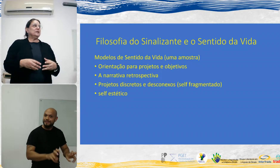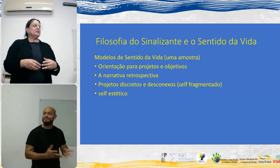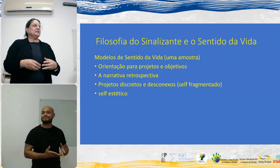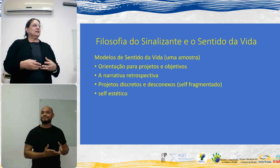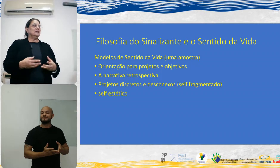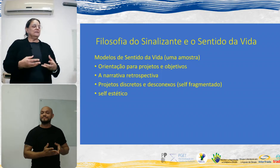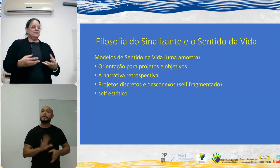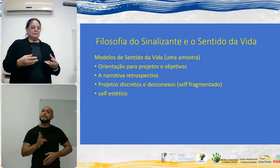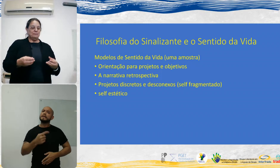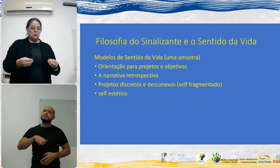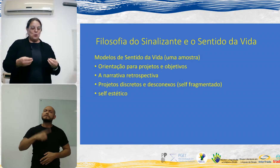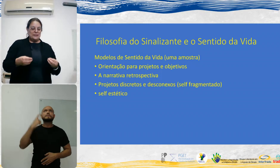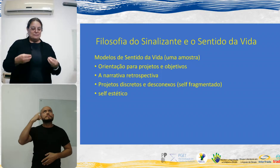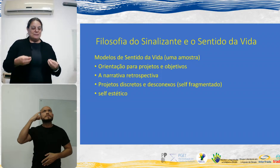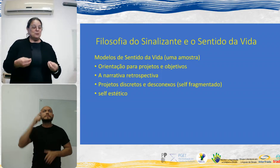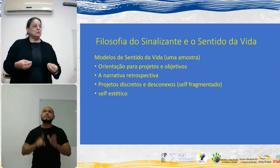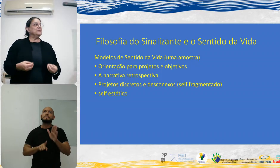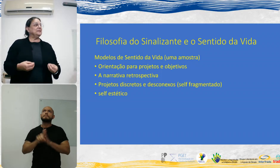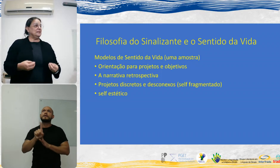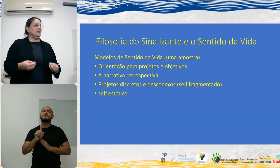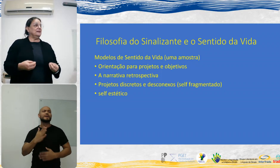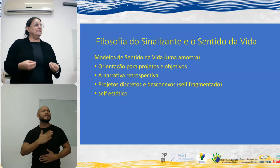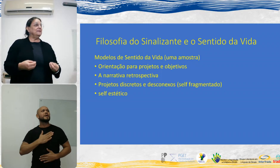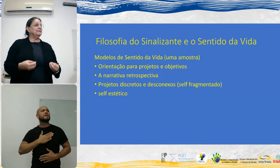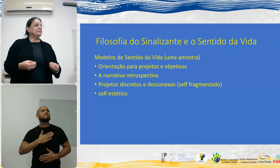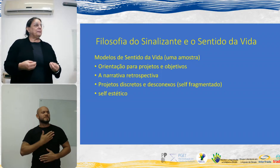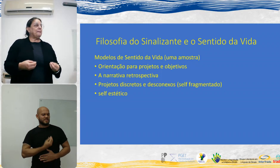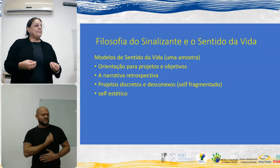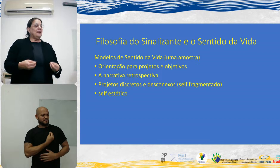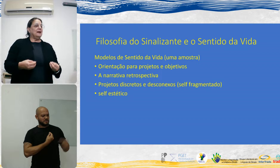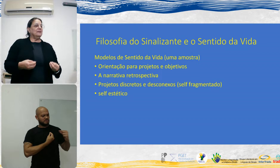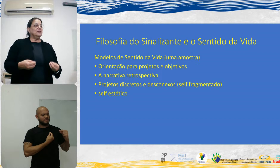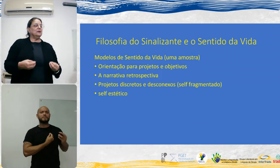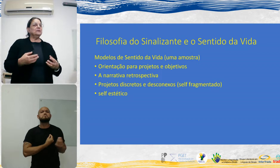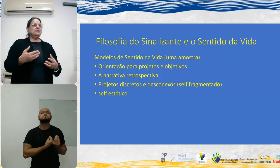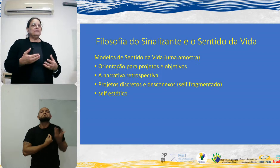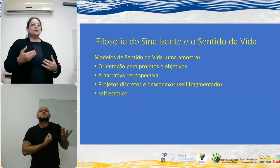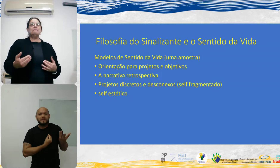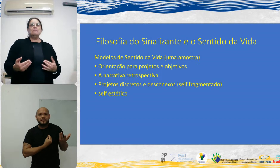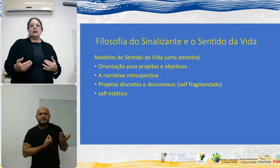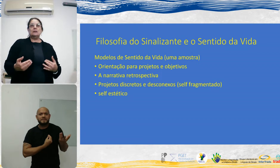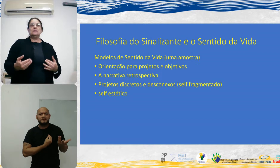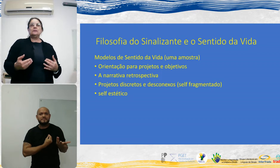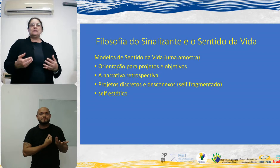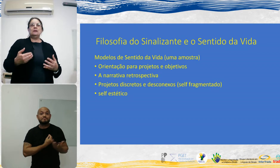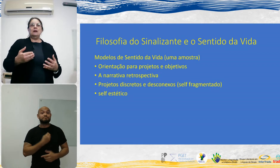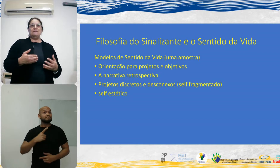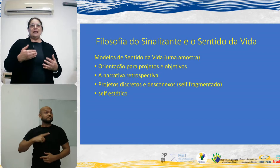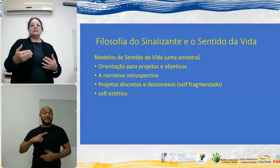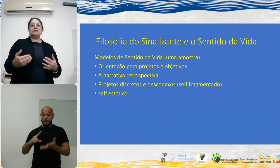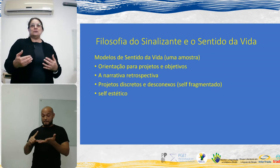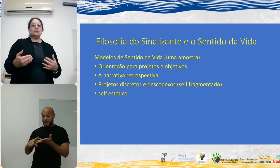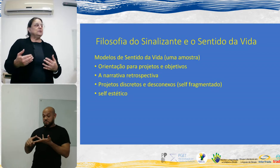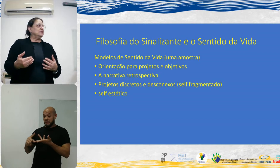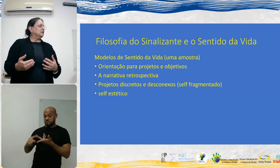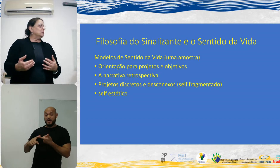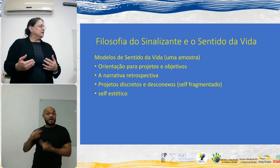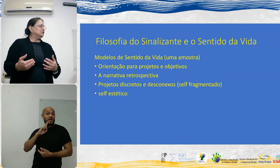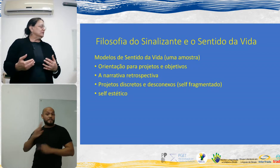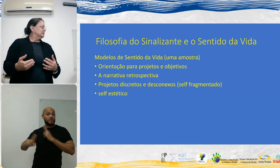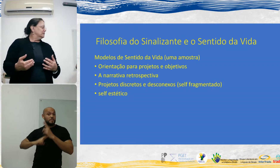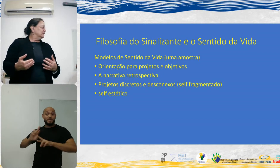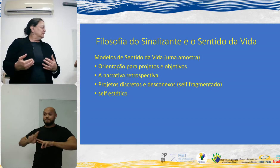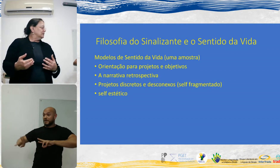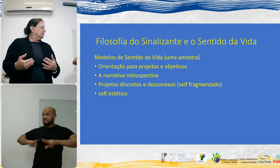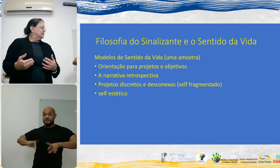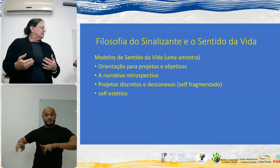this question of what is my purpose in life? And there are different models of answers to that